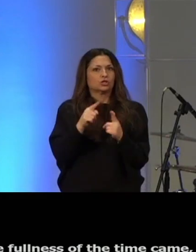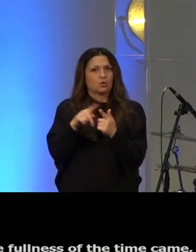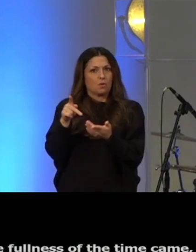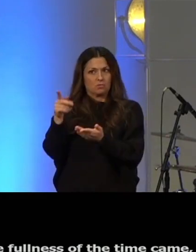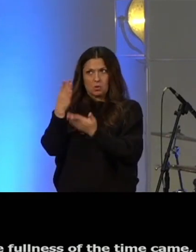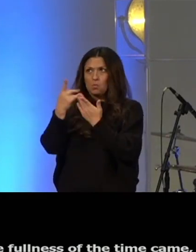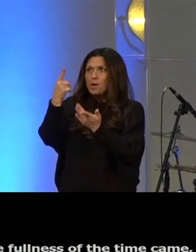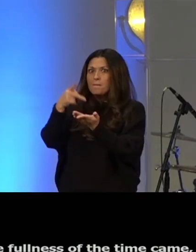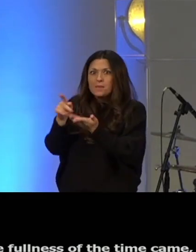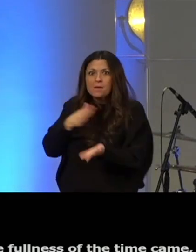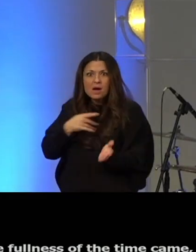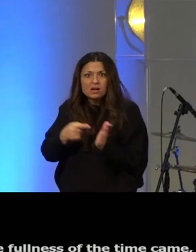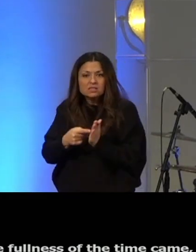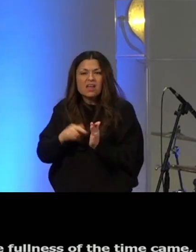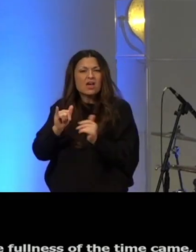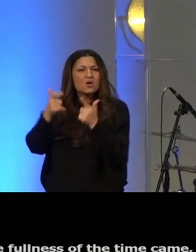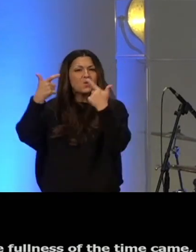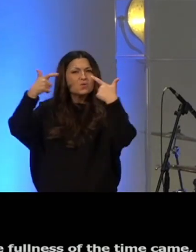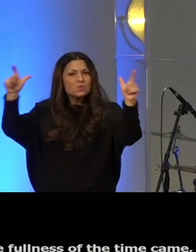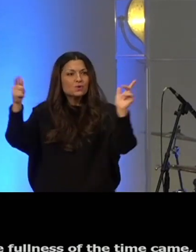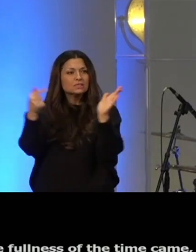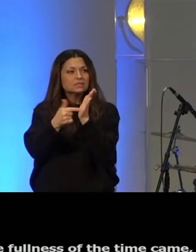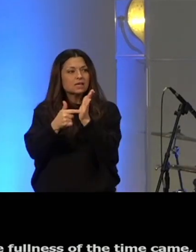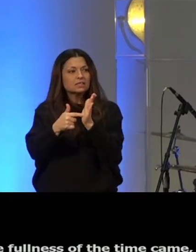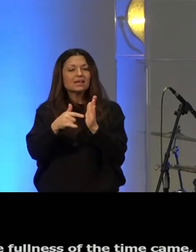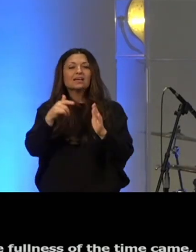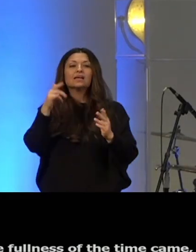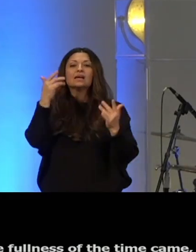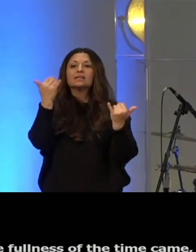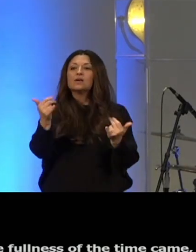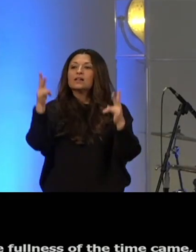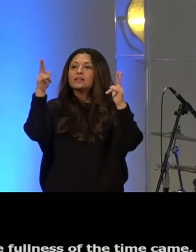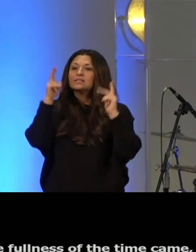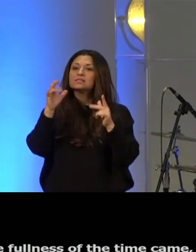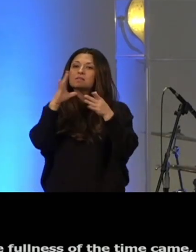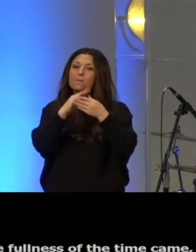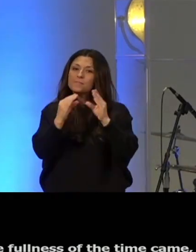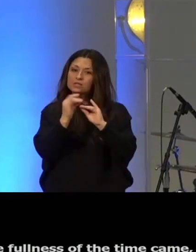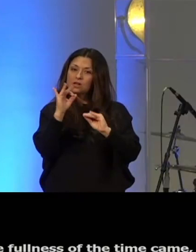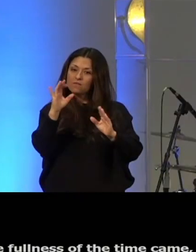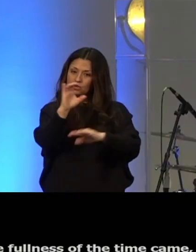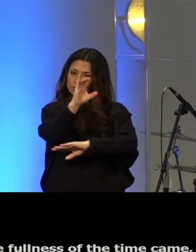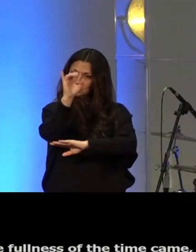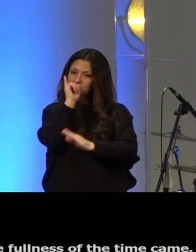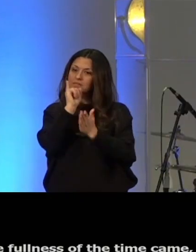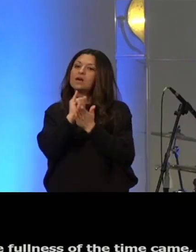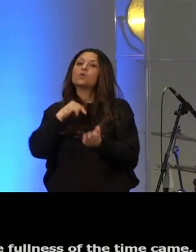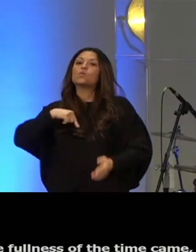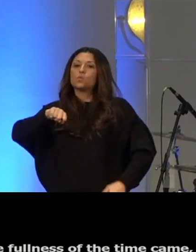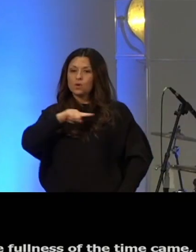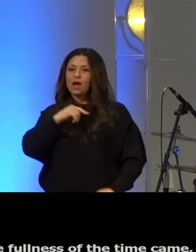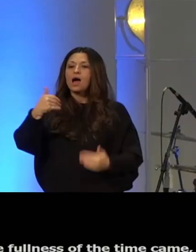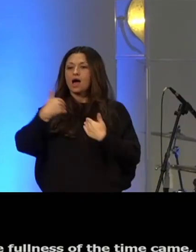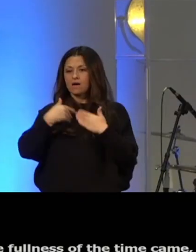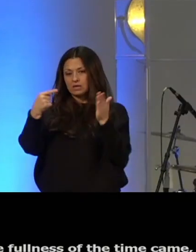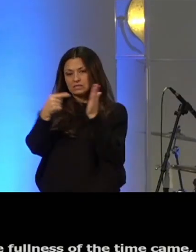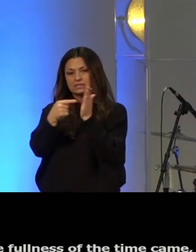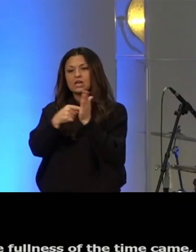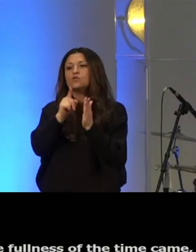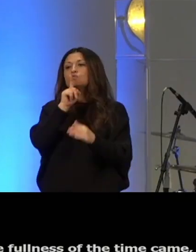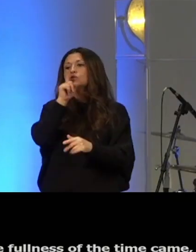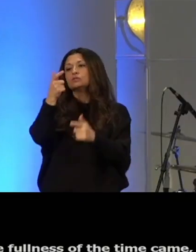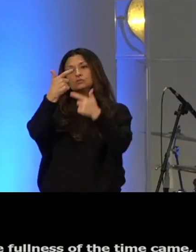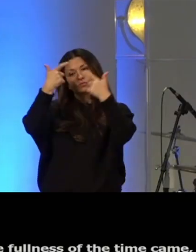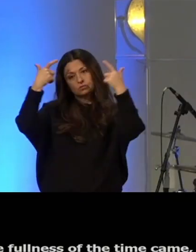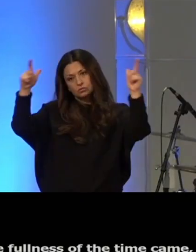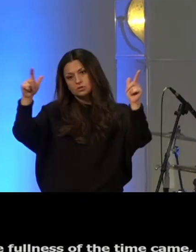debt. And listen, the message of Christmas is we had a debt so large